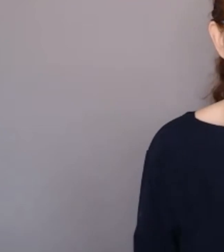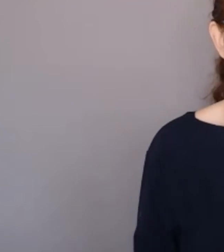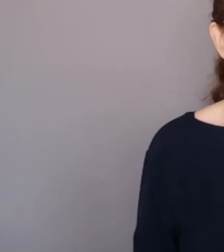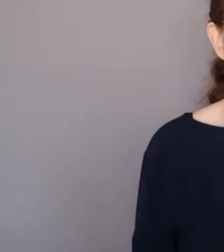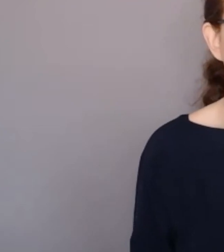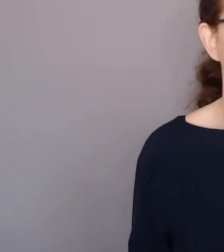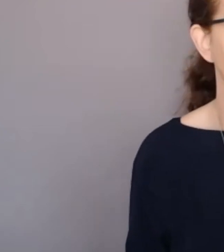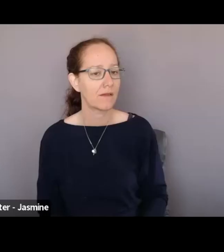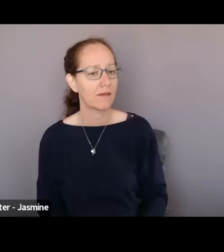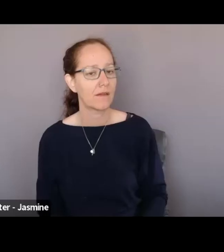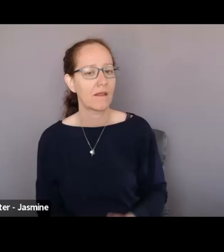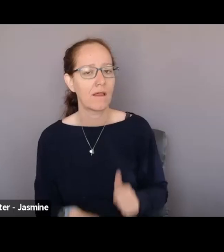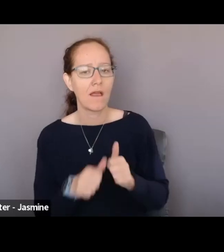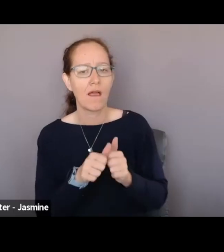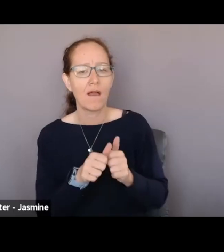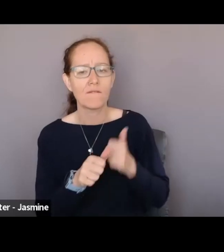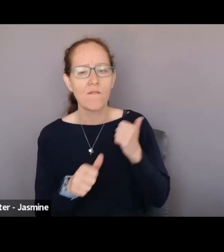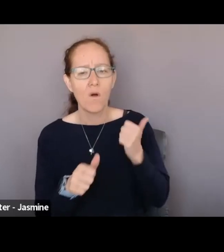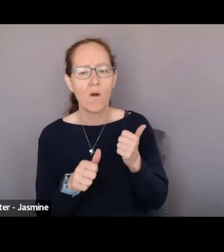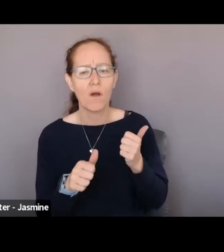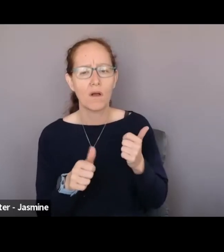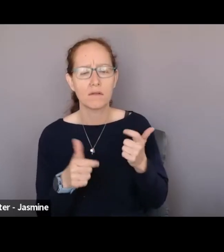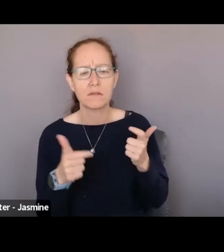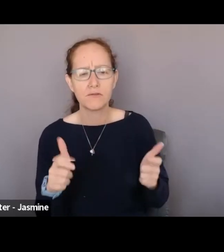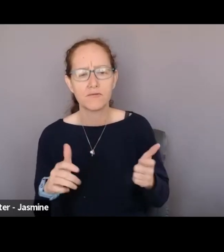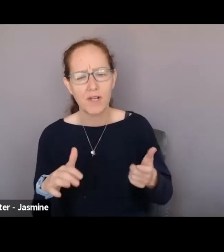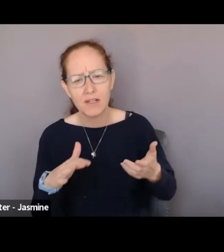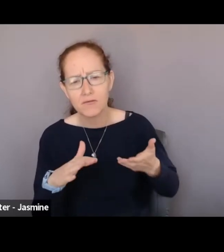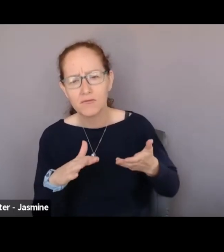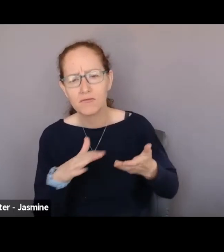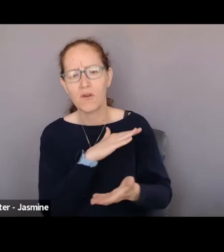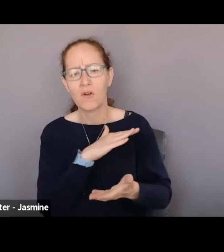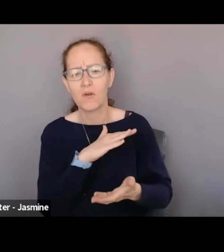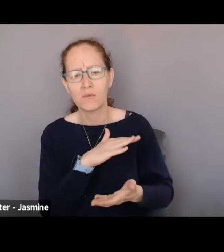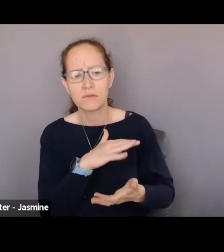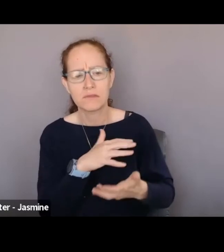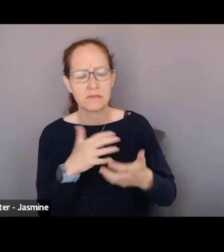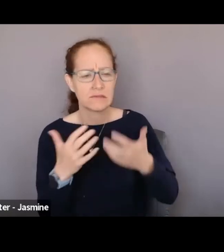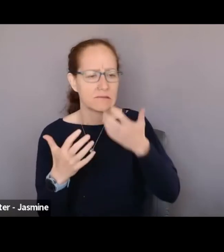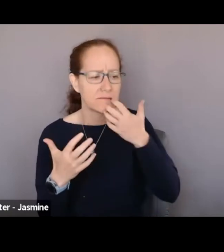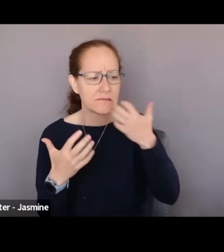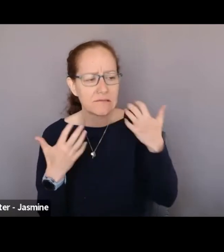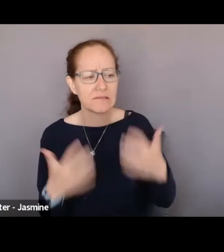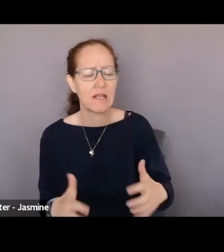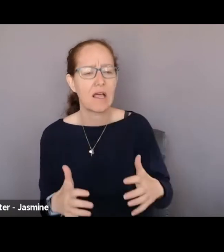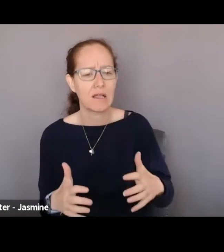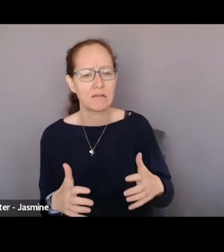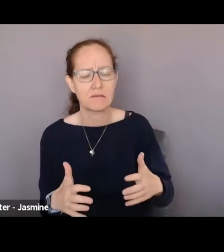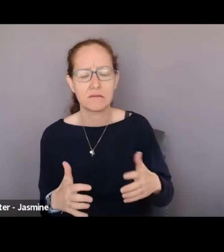Avoid the great roast. And start to compost.